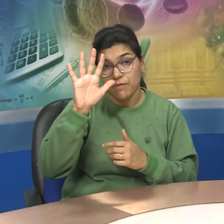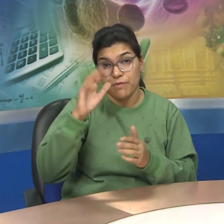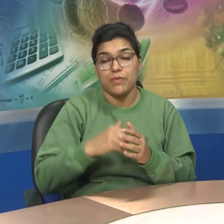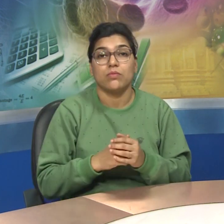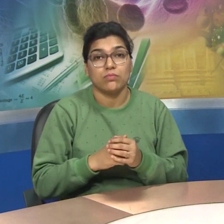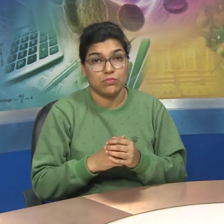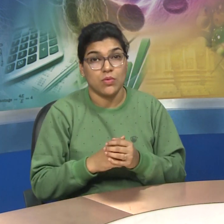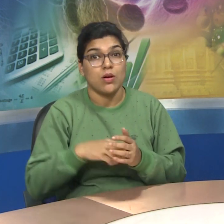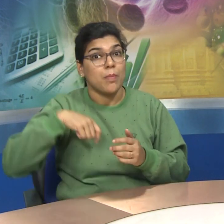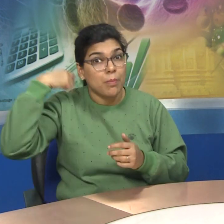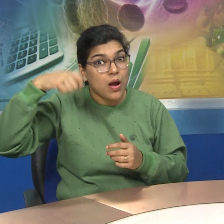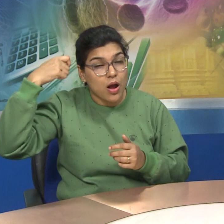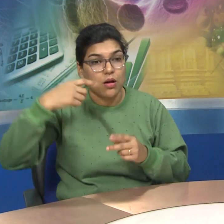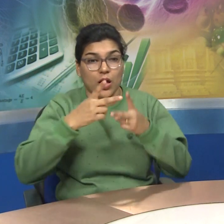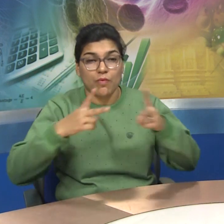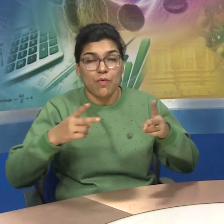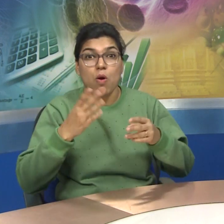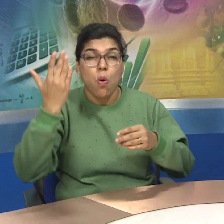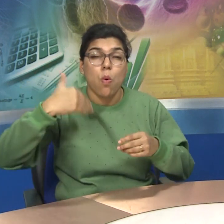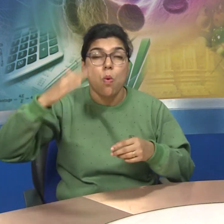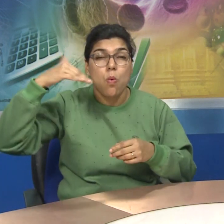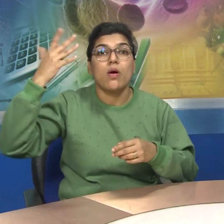Point 5, emergence of mass media.